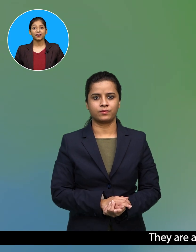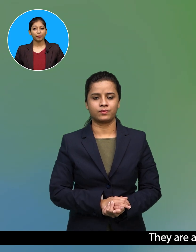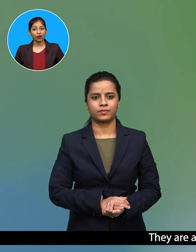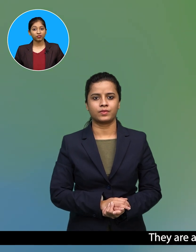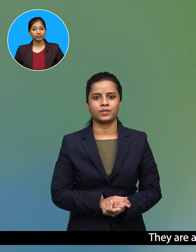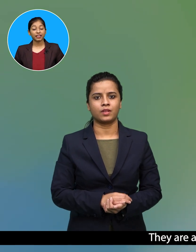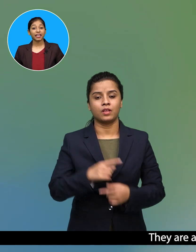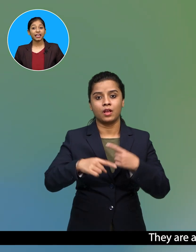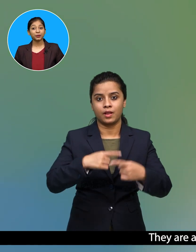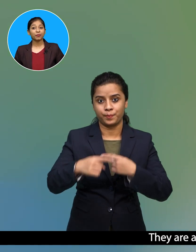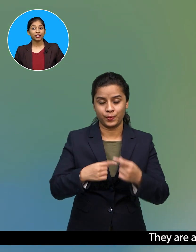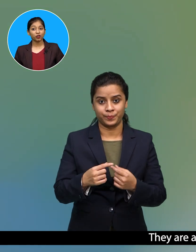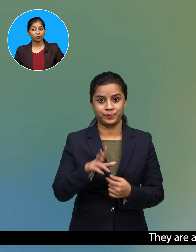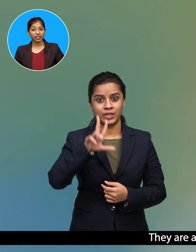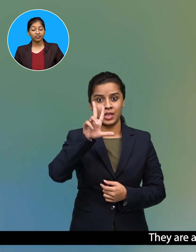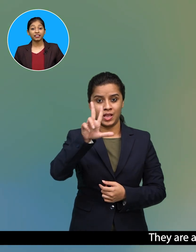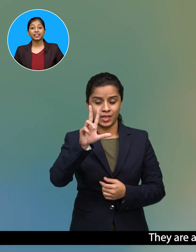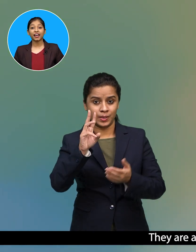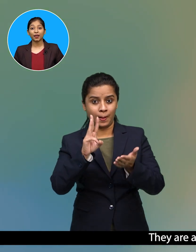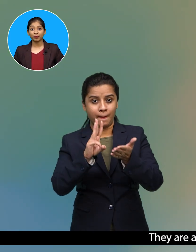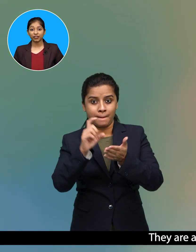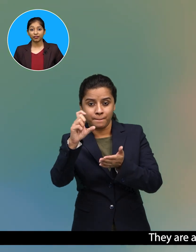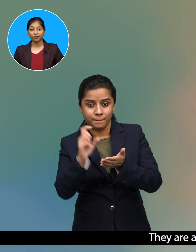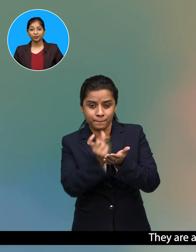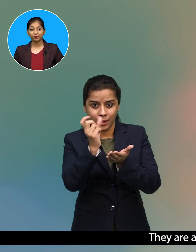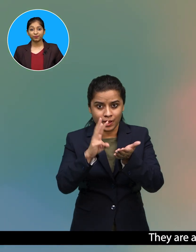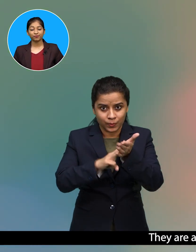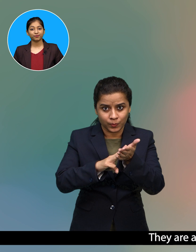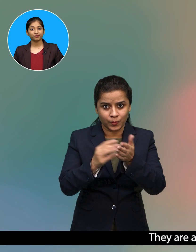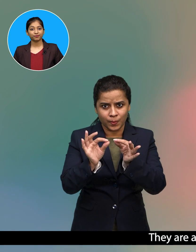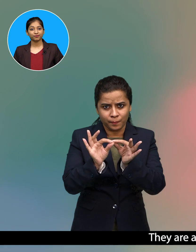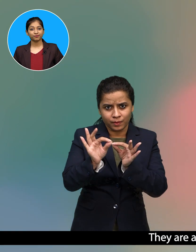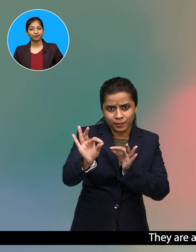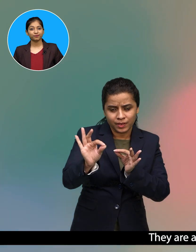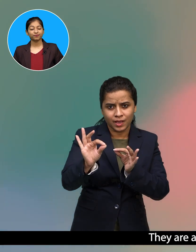They are about 8 micrometer in diameter.